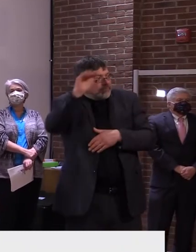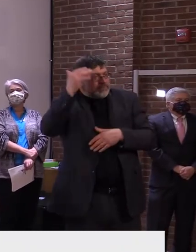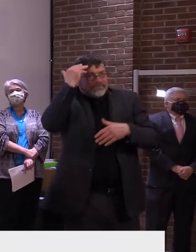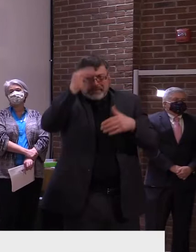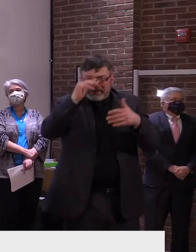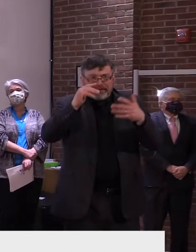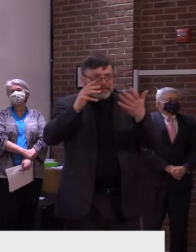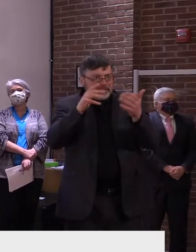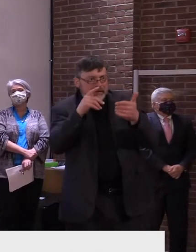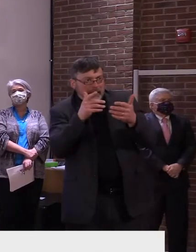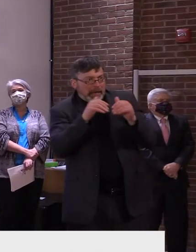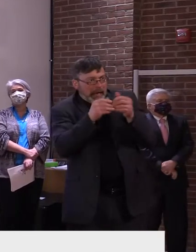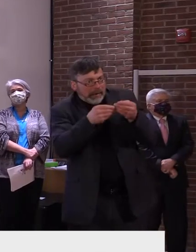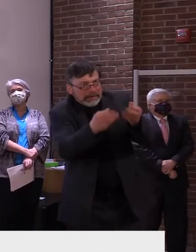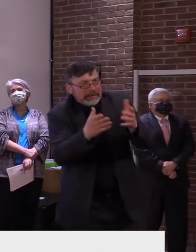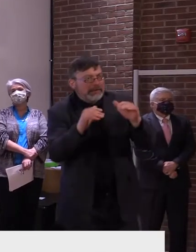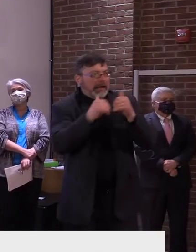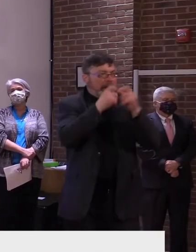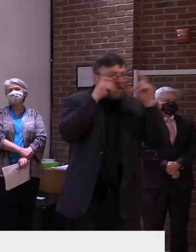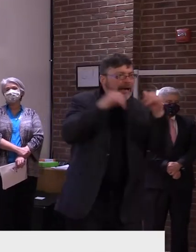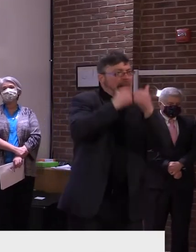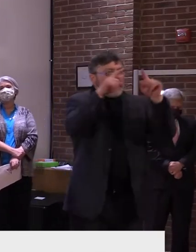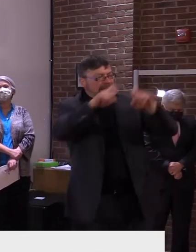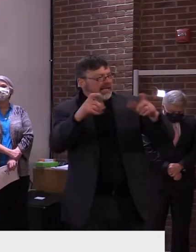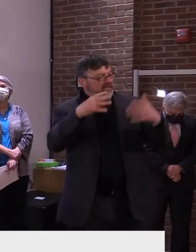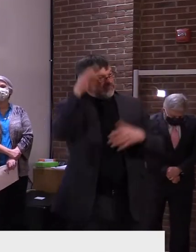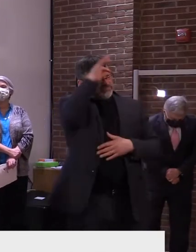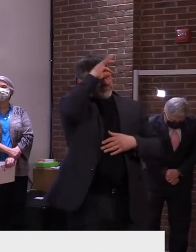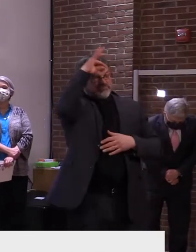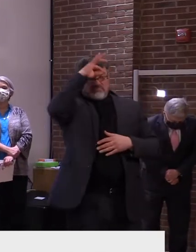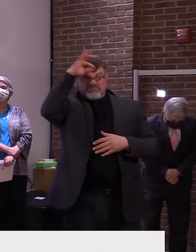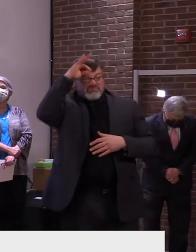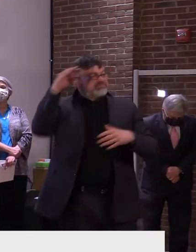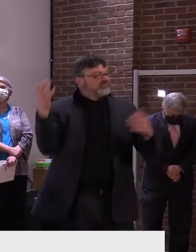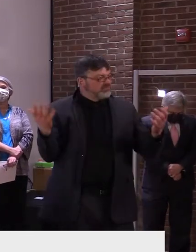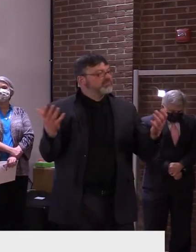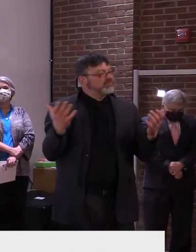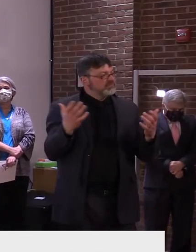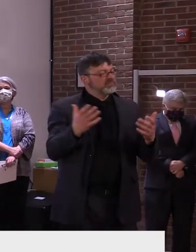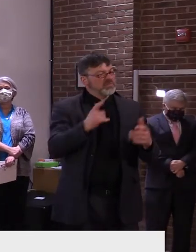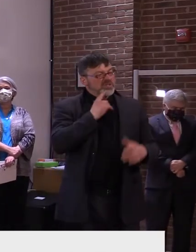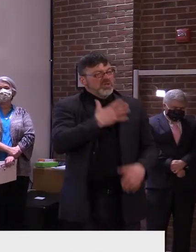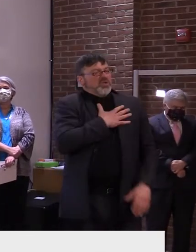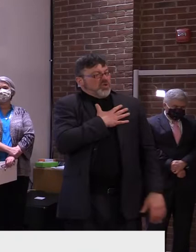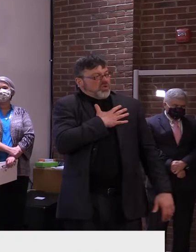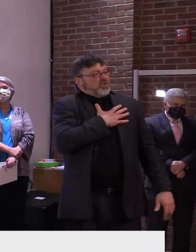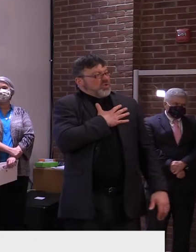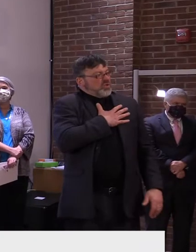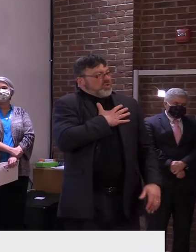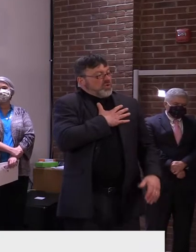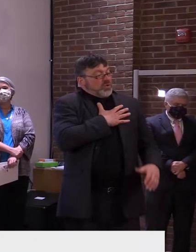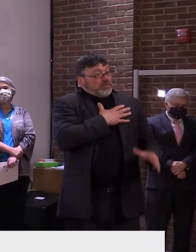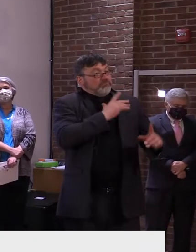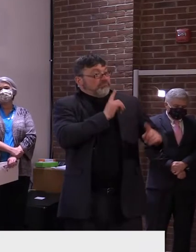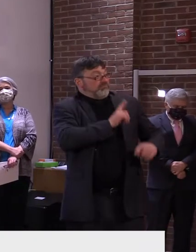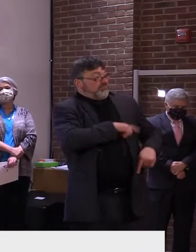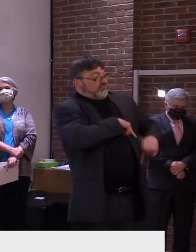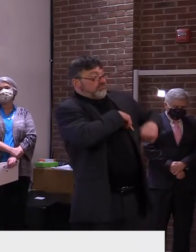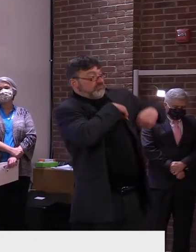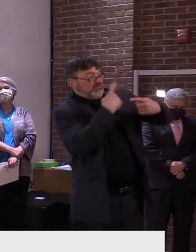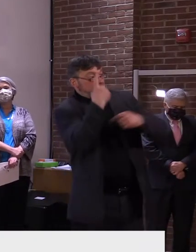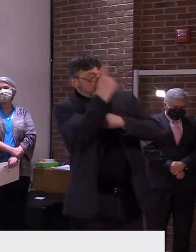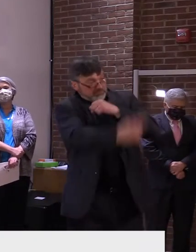state. Since that day in 2020, we've lost a total of 217